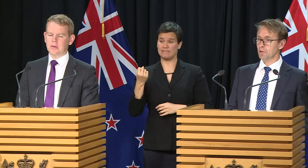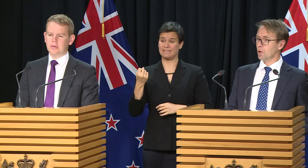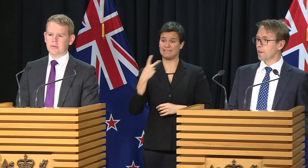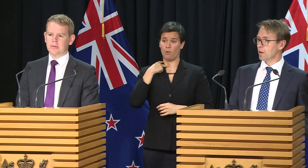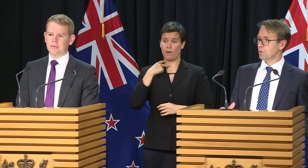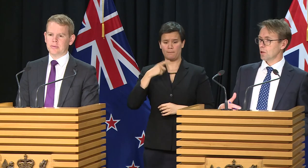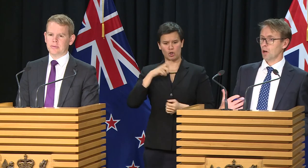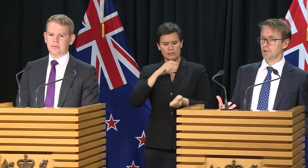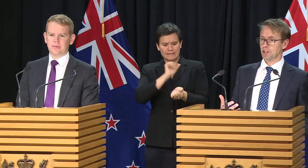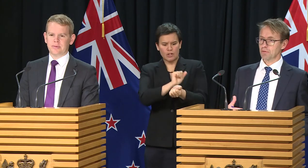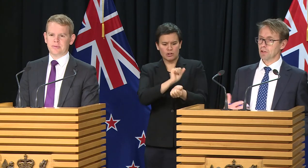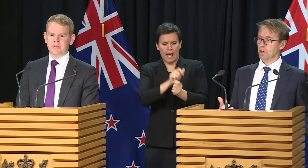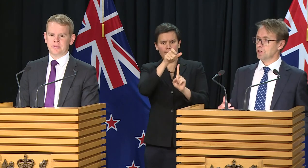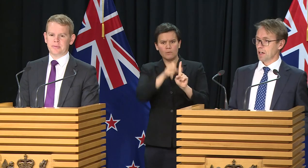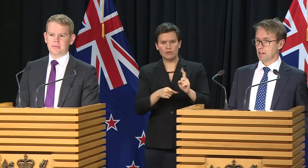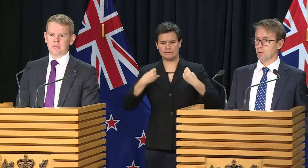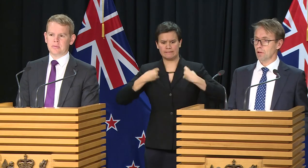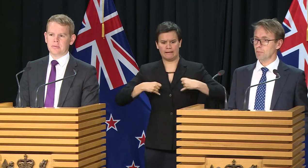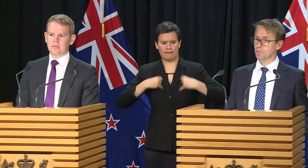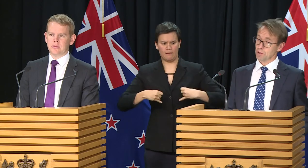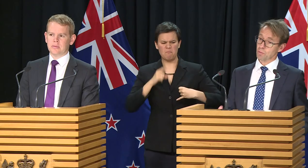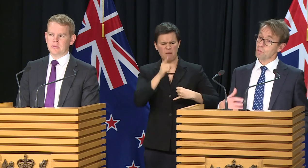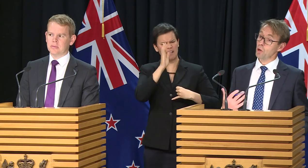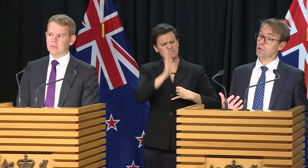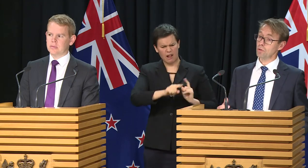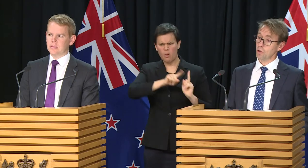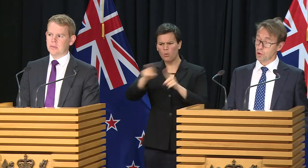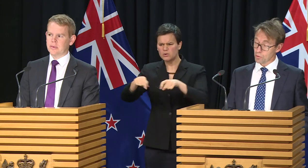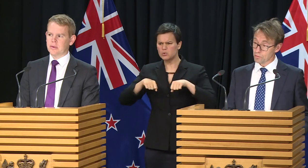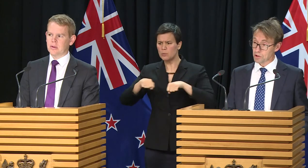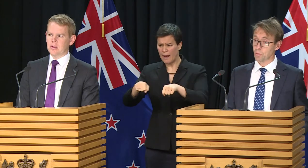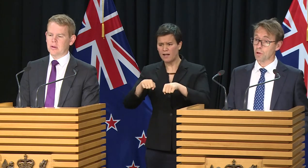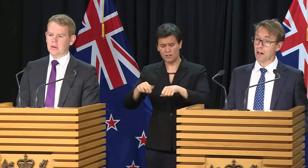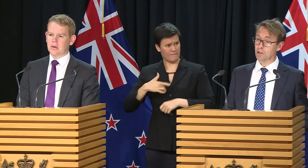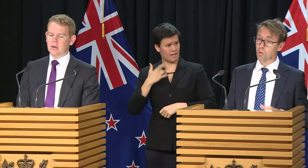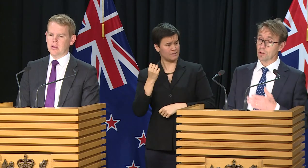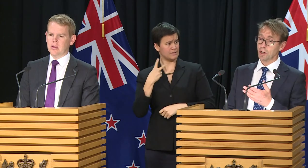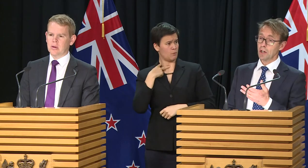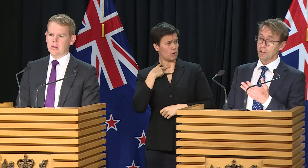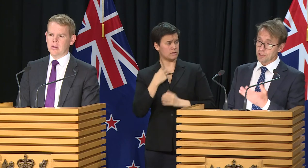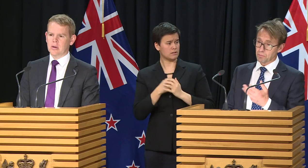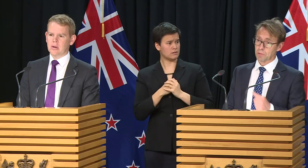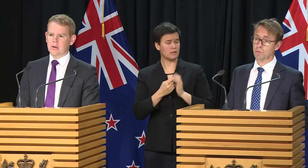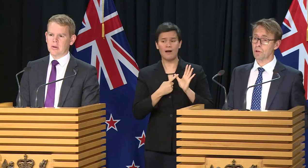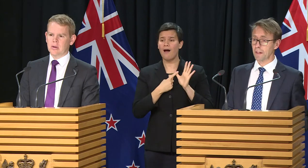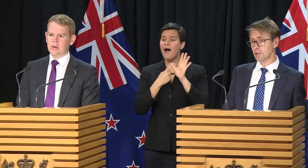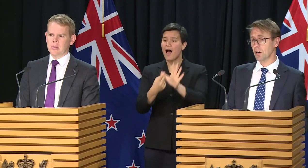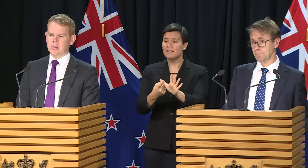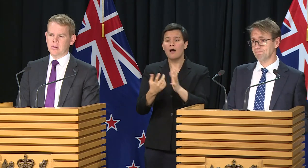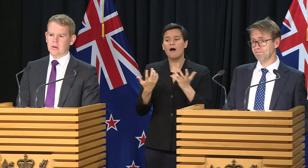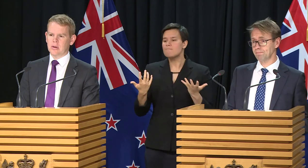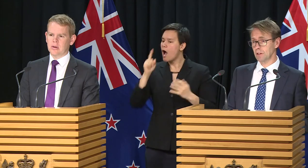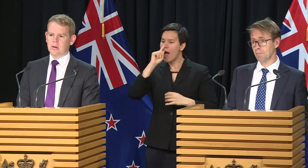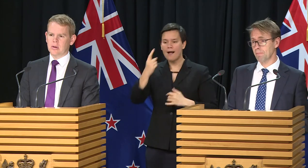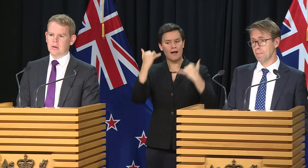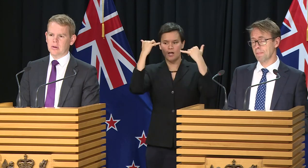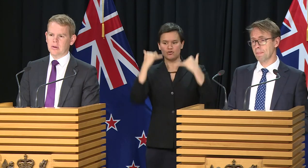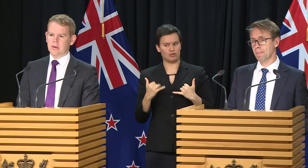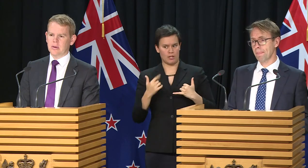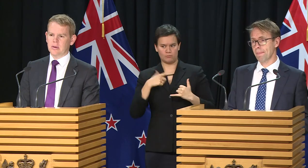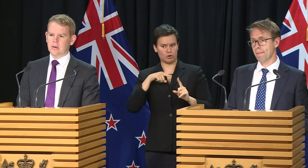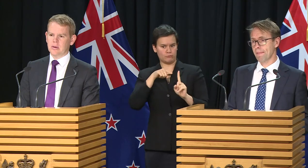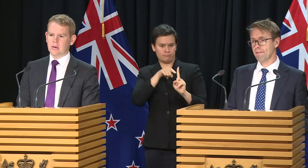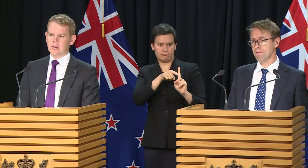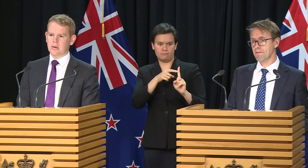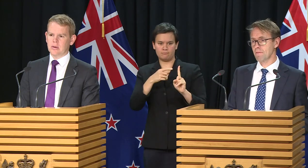a particular view on that. I'm not close enough to know exactly what the movements were and what her movements were and what the symptoms were at that time. Your message